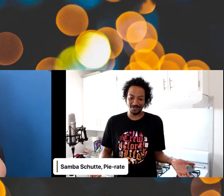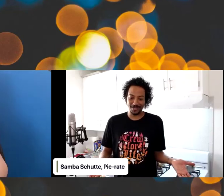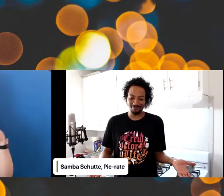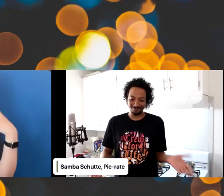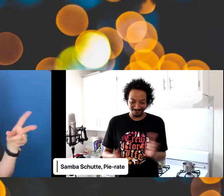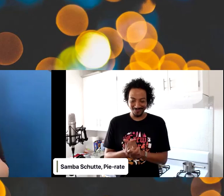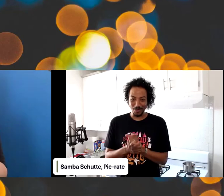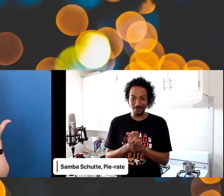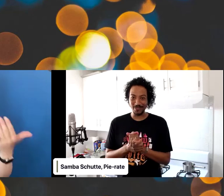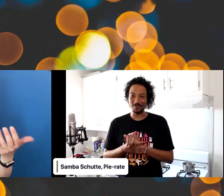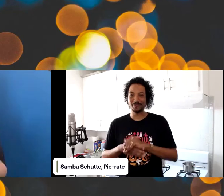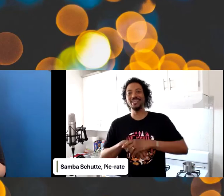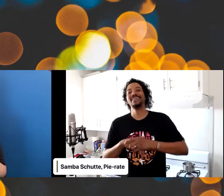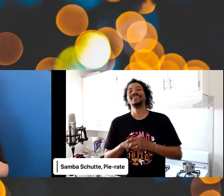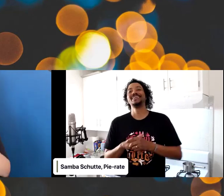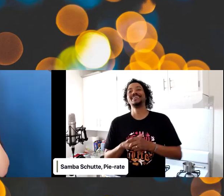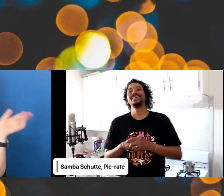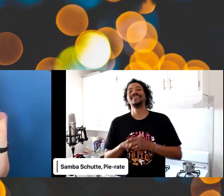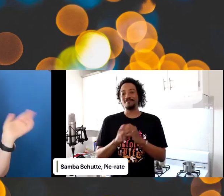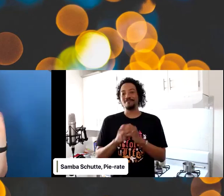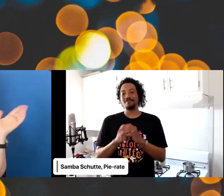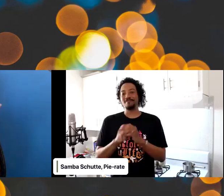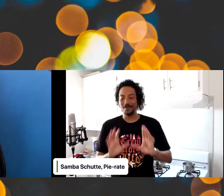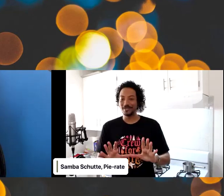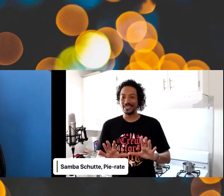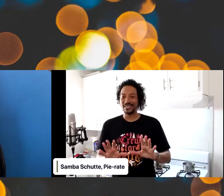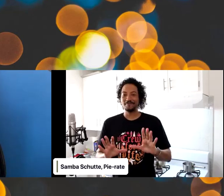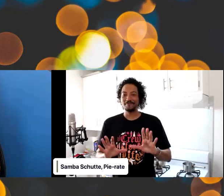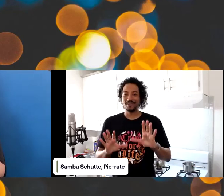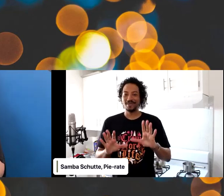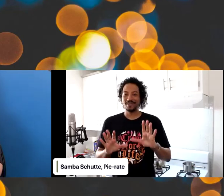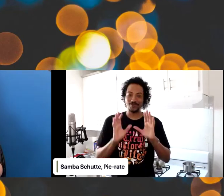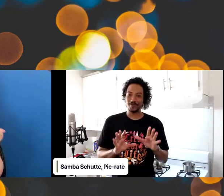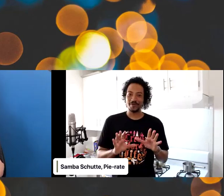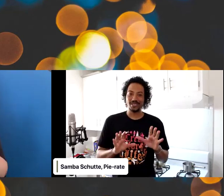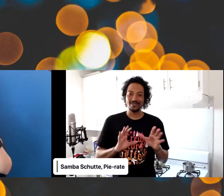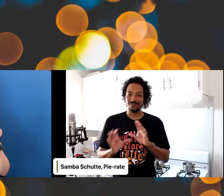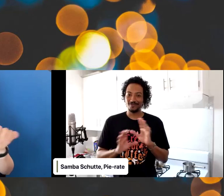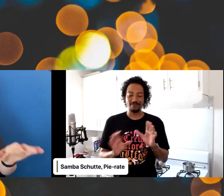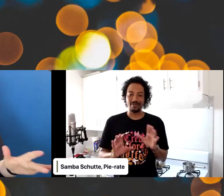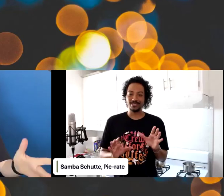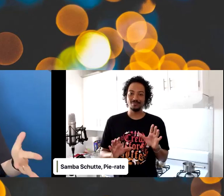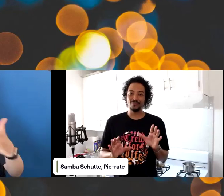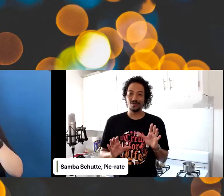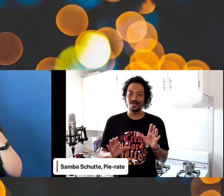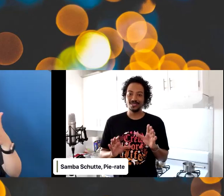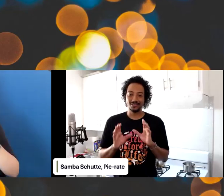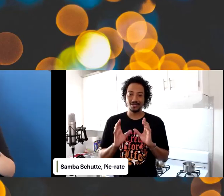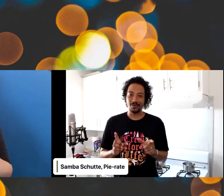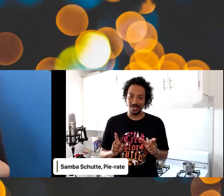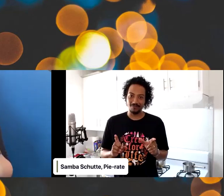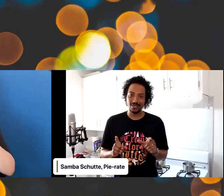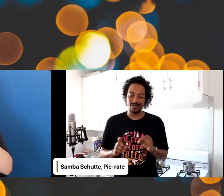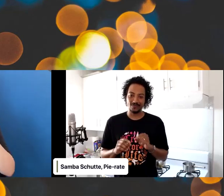we just start? Okay, is everyone ready? I'm going to go as slow as I can. Don't worry if you've never baked this before. It's